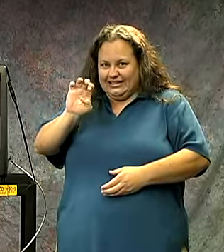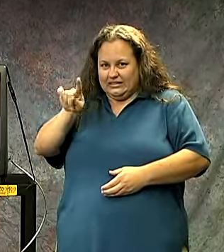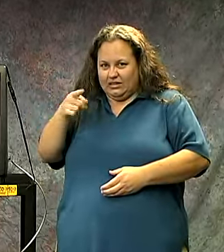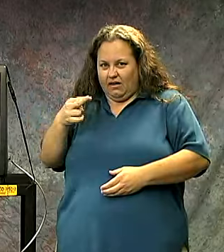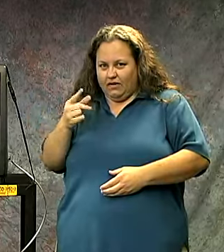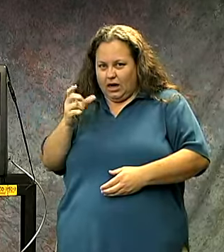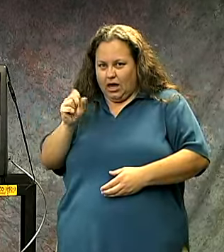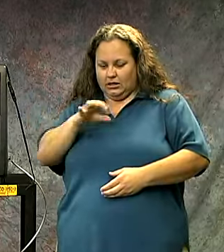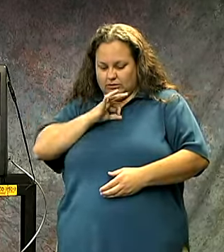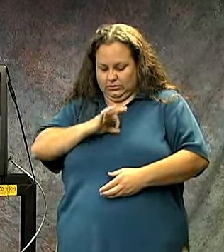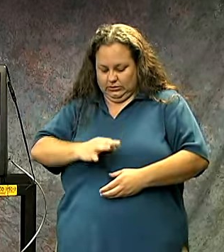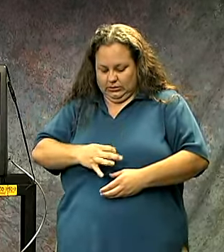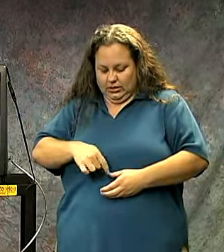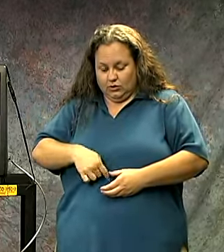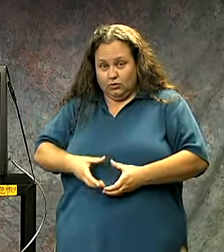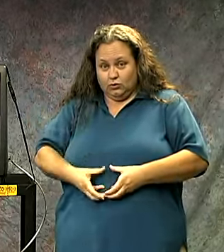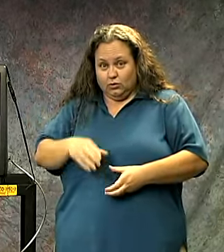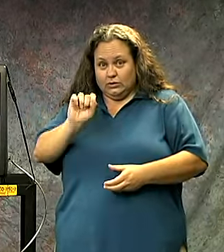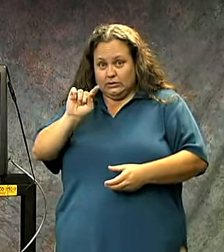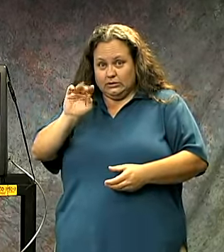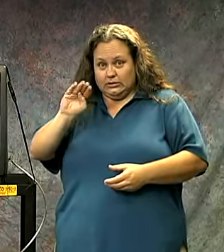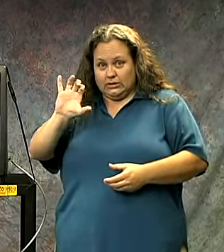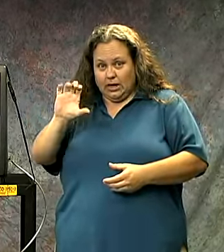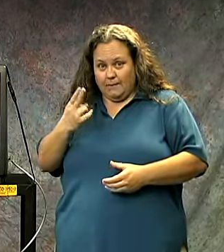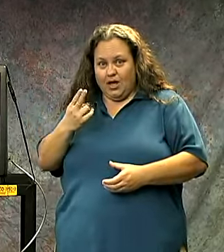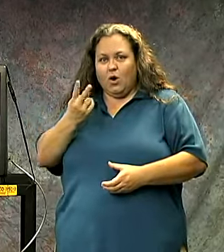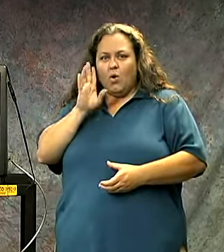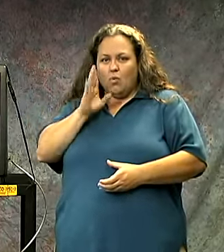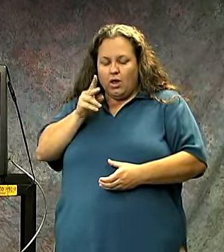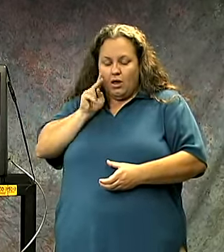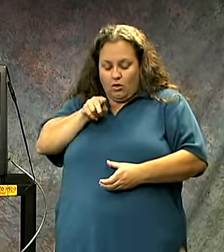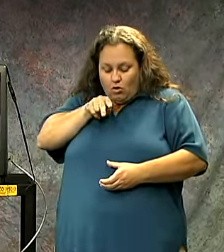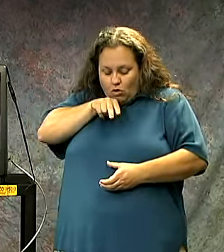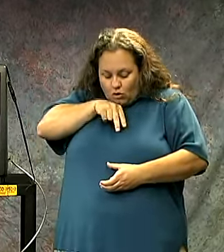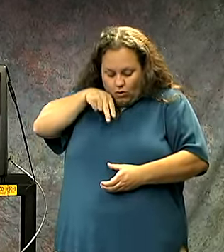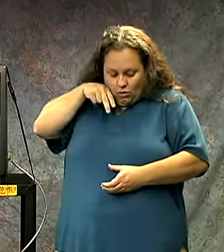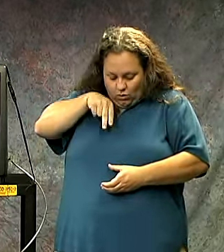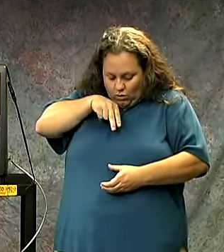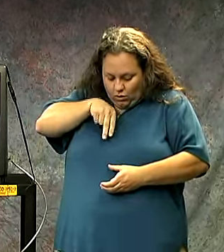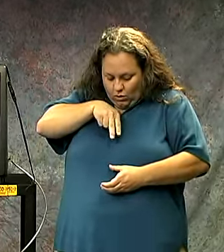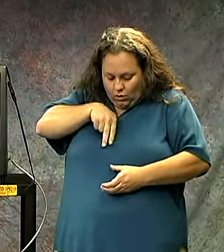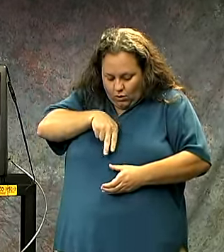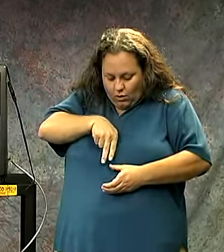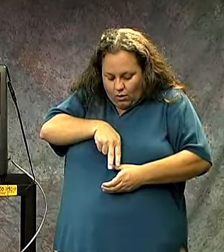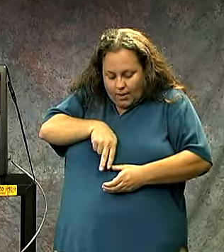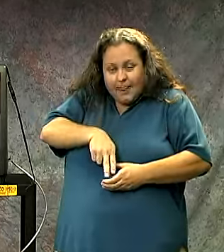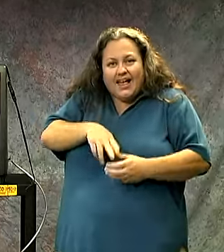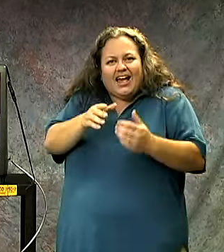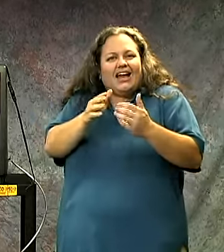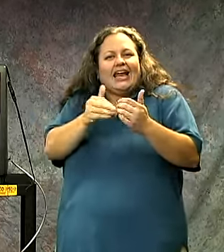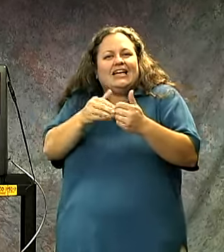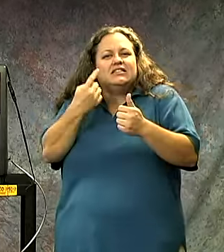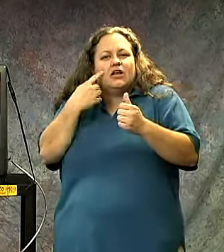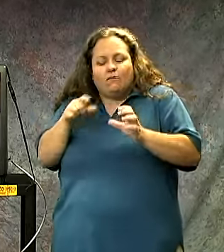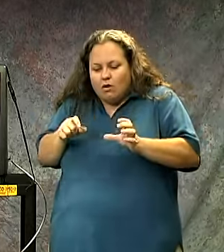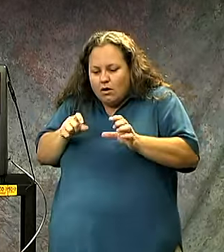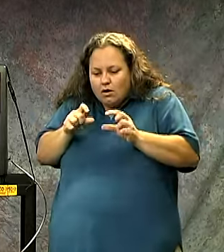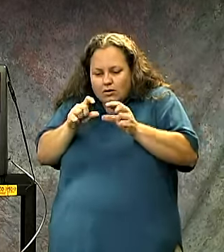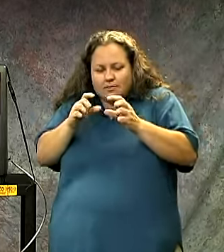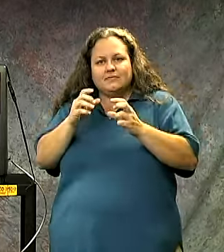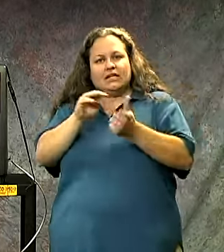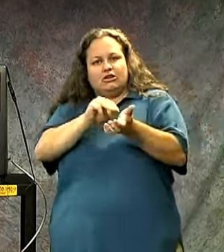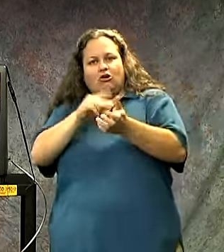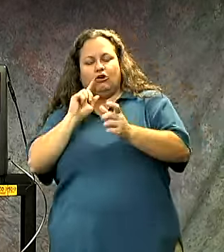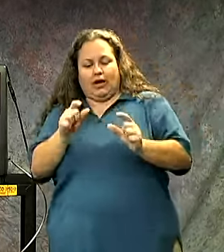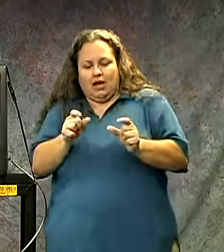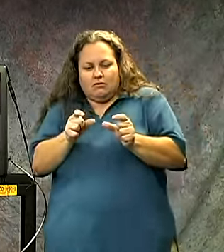esophagus and into your stomach. We'll look all around through your stomach with it. The scope is articulated, so